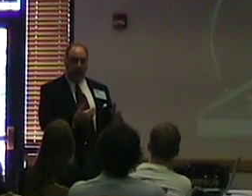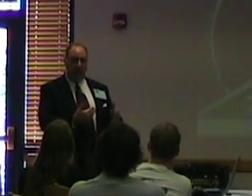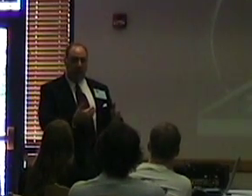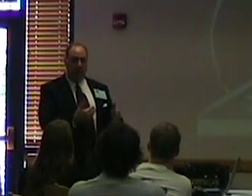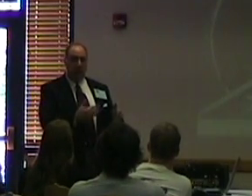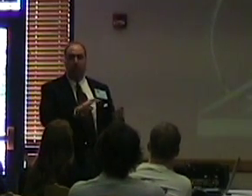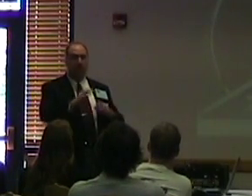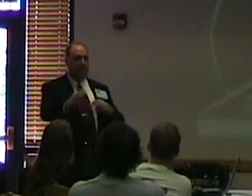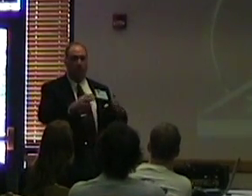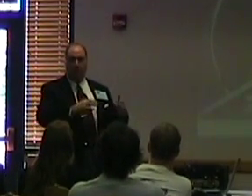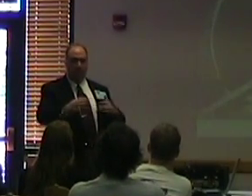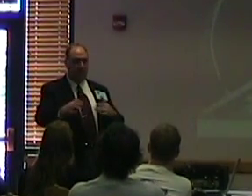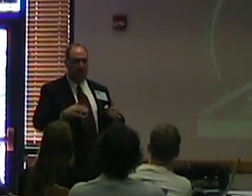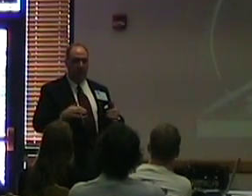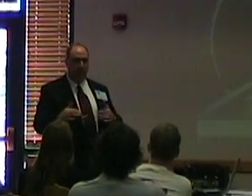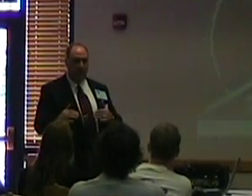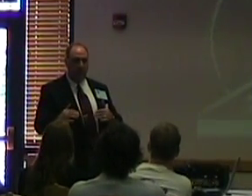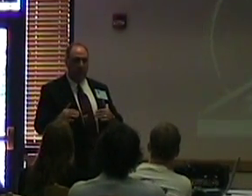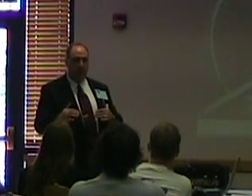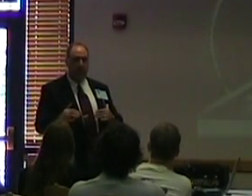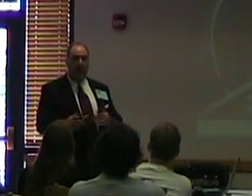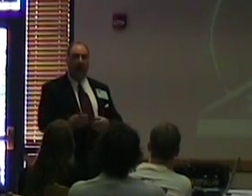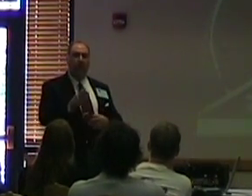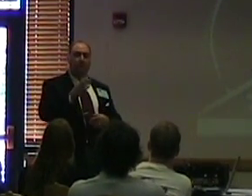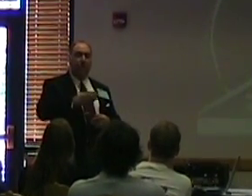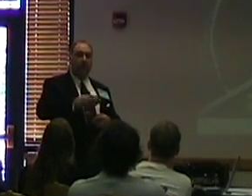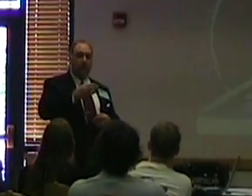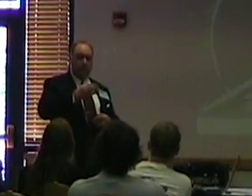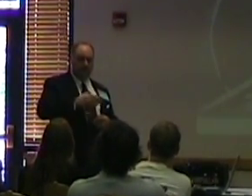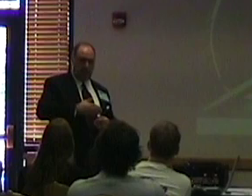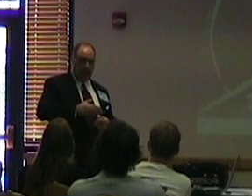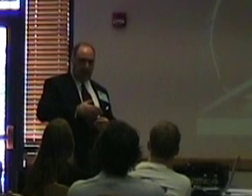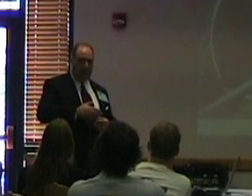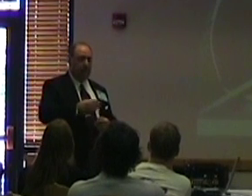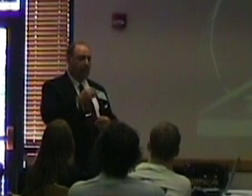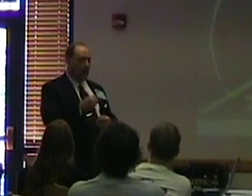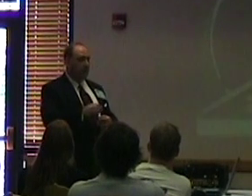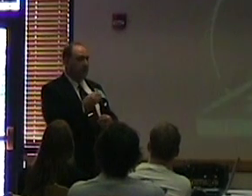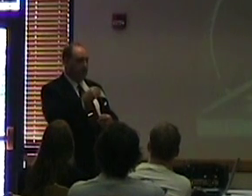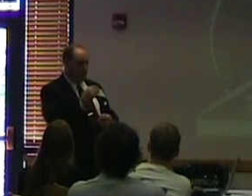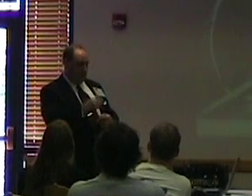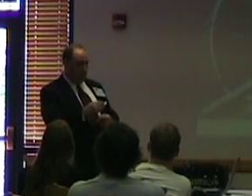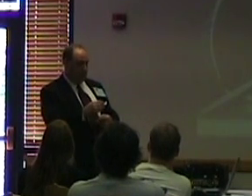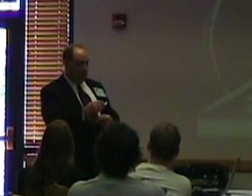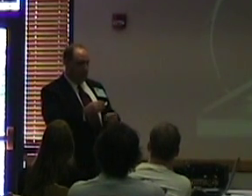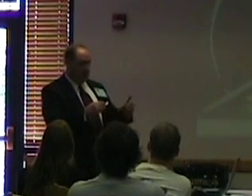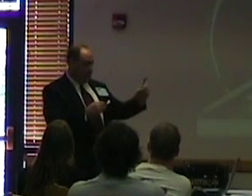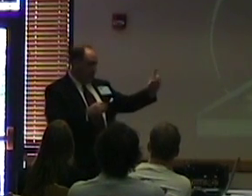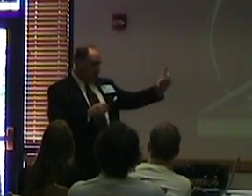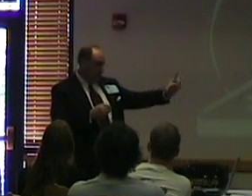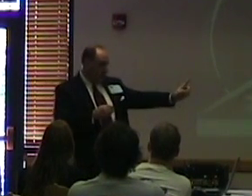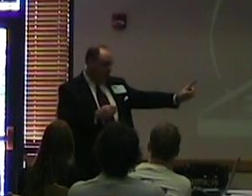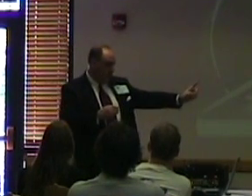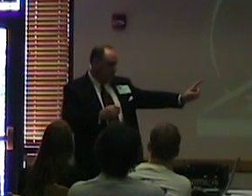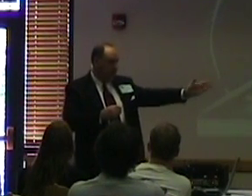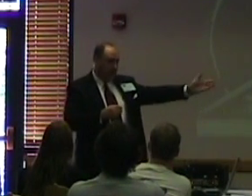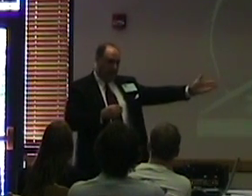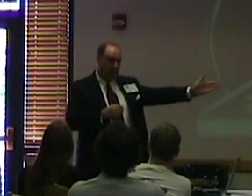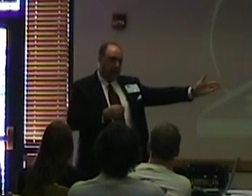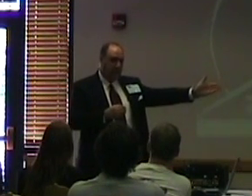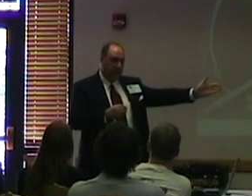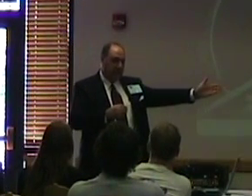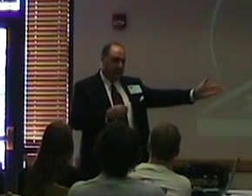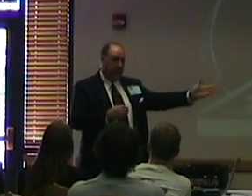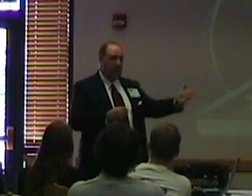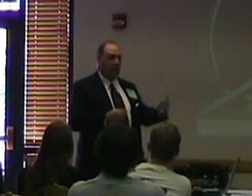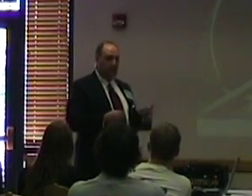forth, but they weren't really stepping all over. From the perspective of the student would stand, let's say